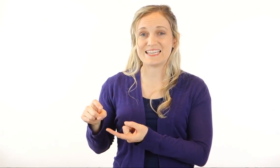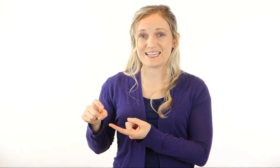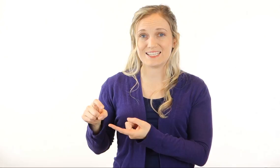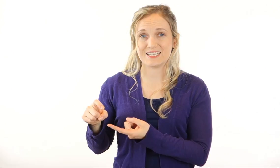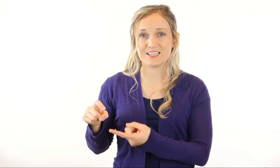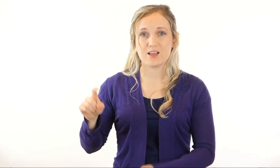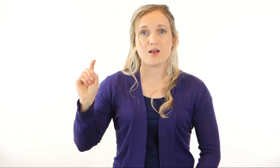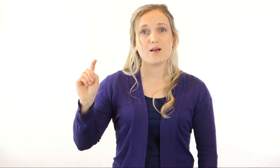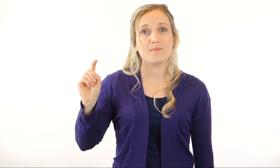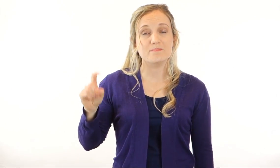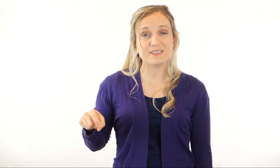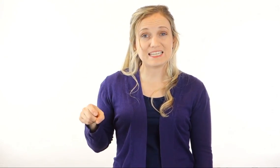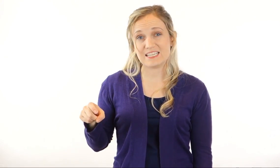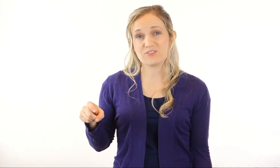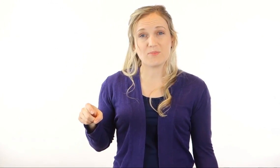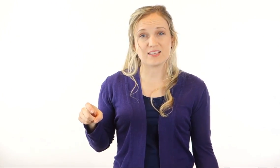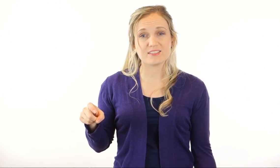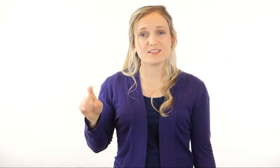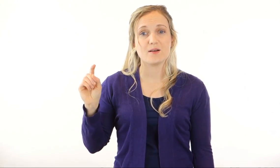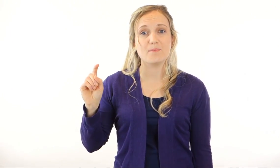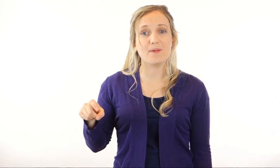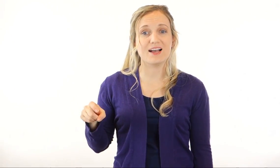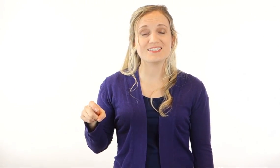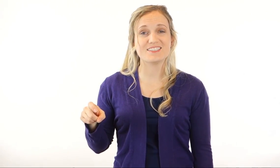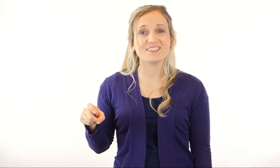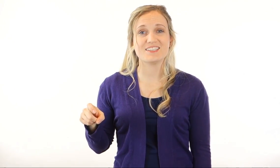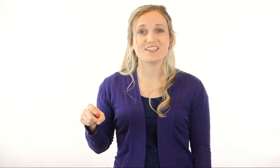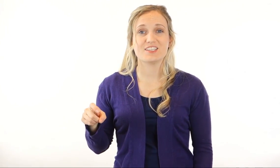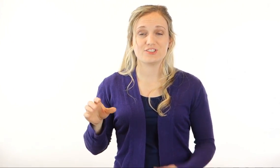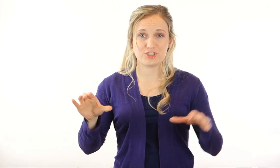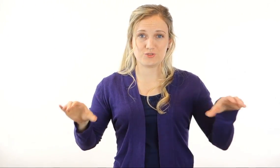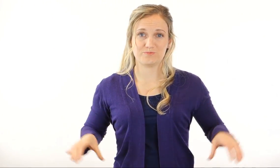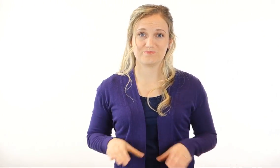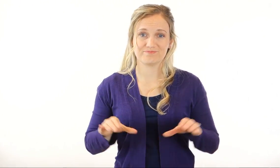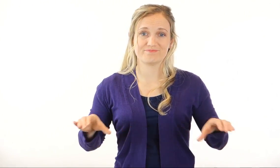need or must do.